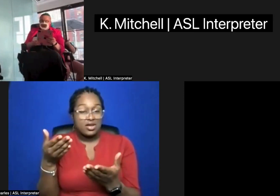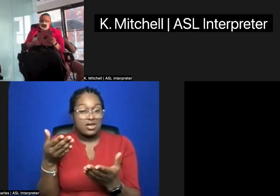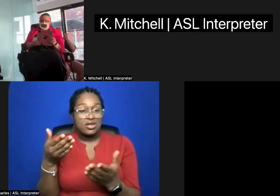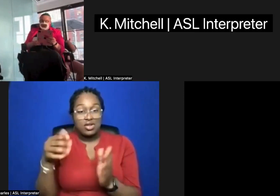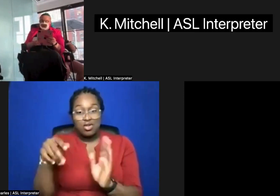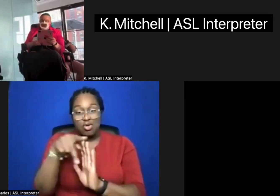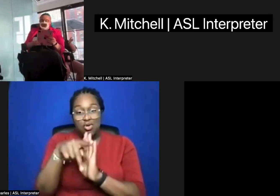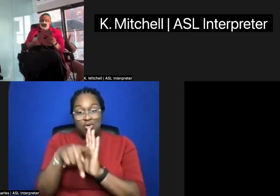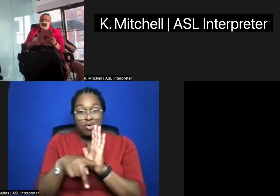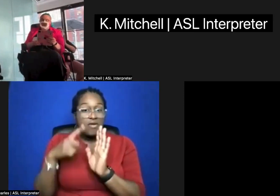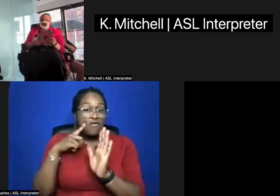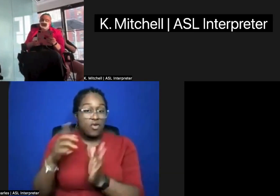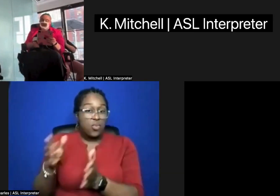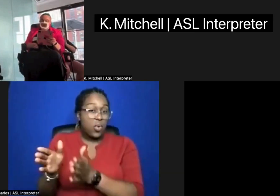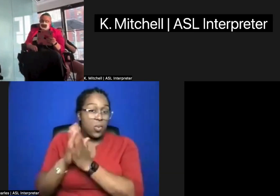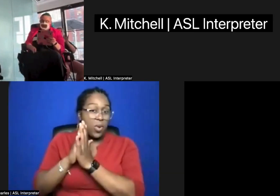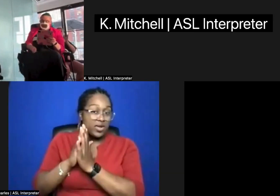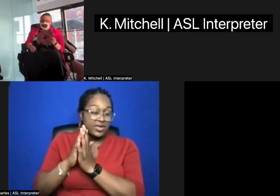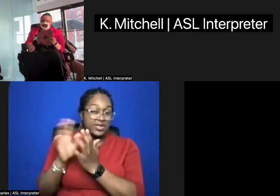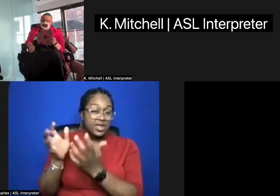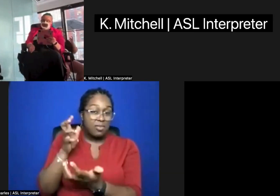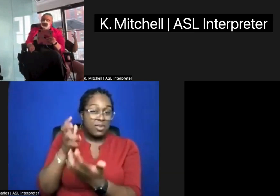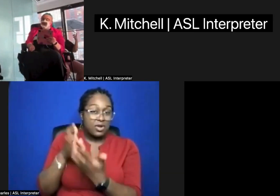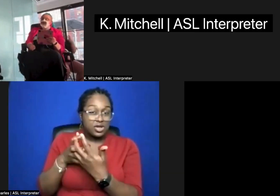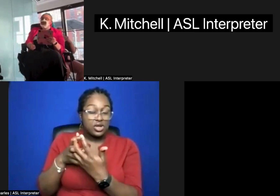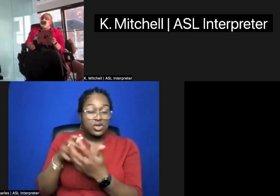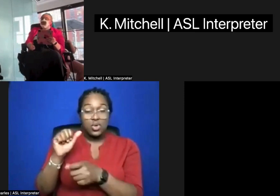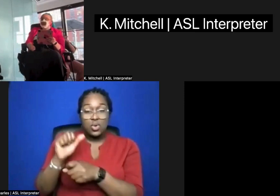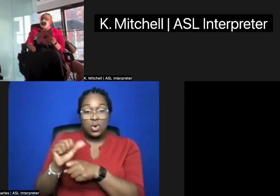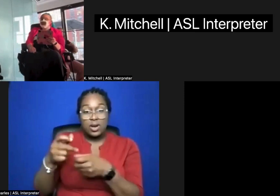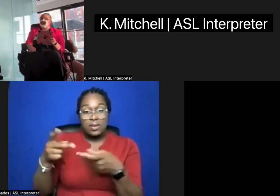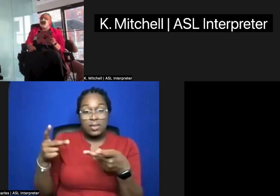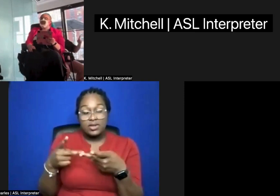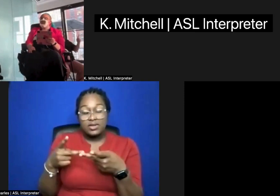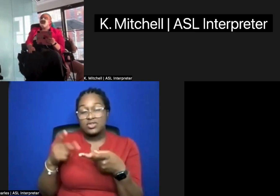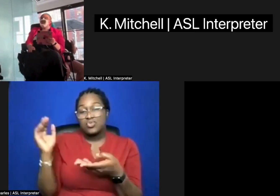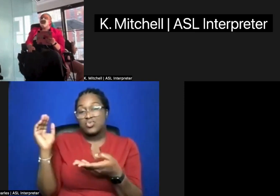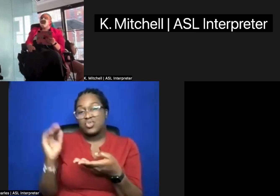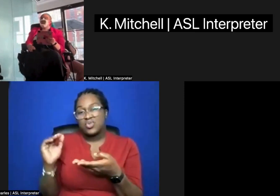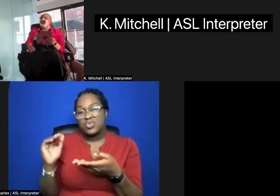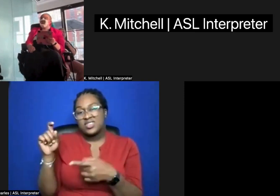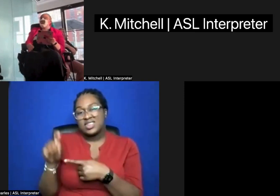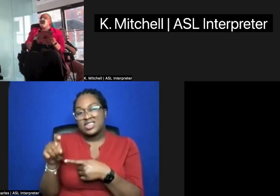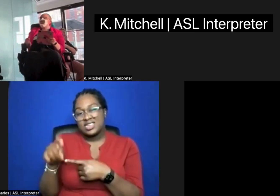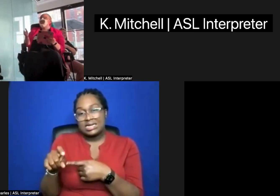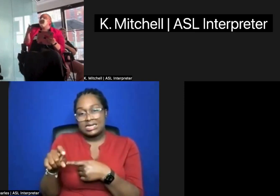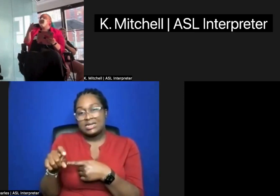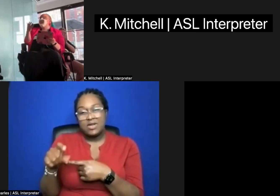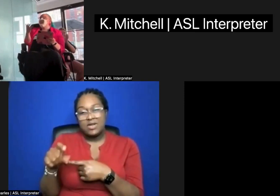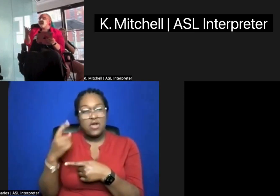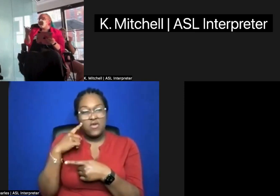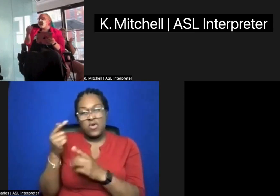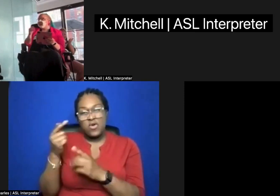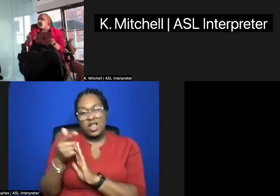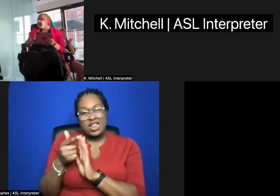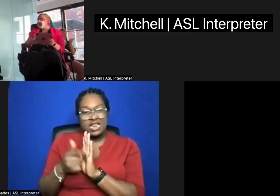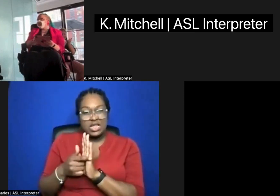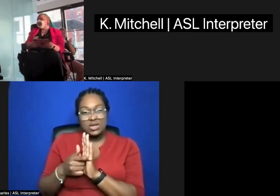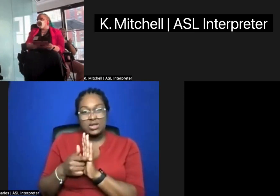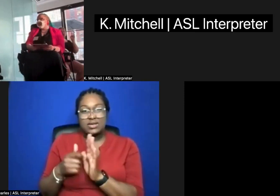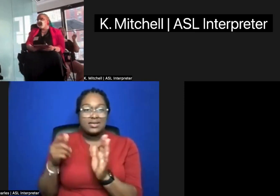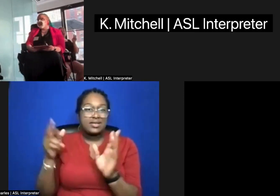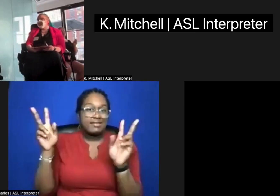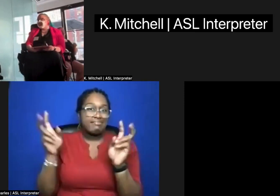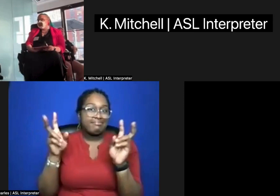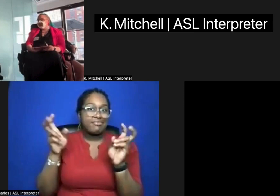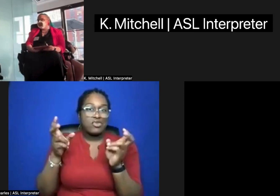the workplace in order to reduce the need for legal aid? So I guess, is there like a quote unquote right way to